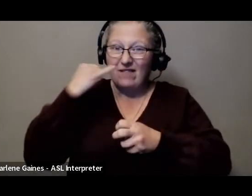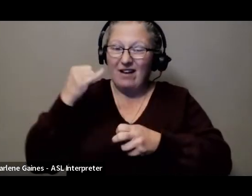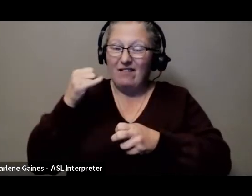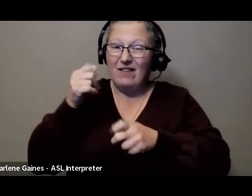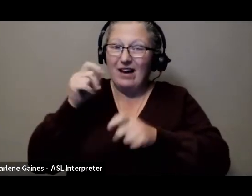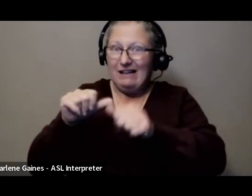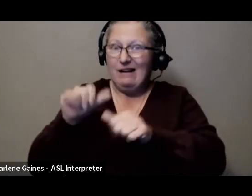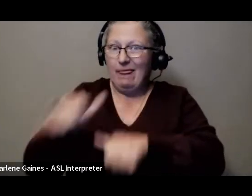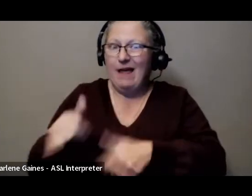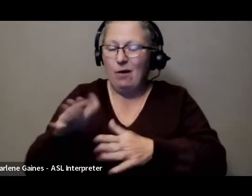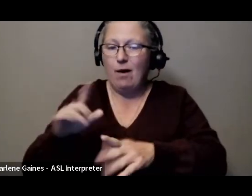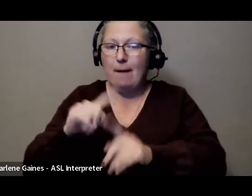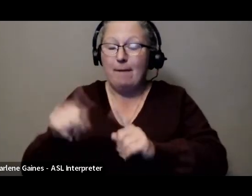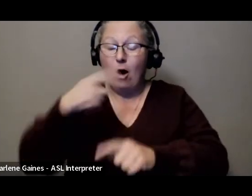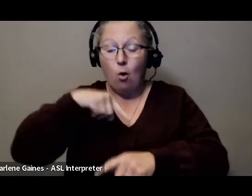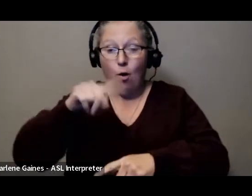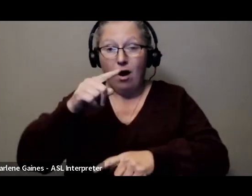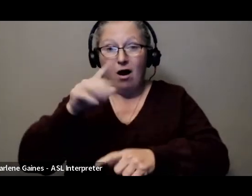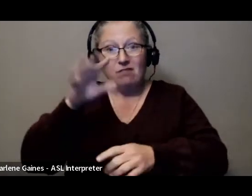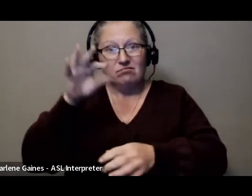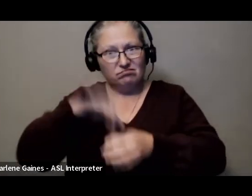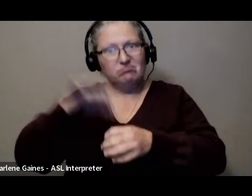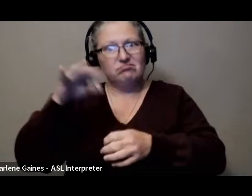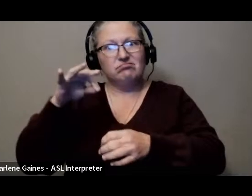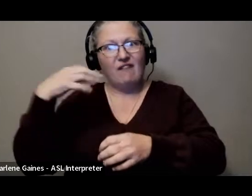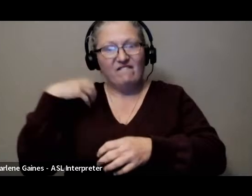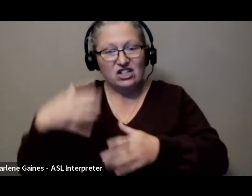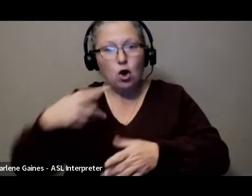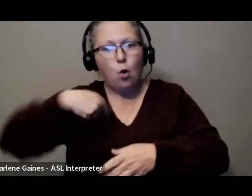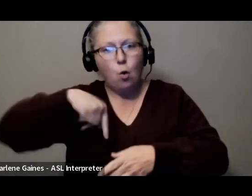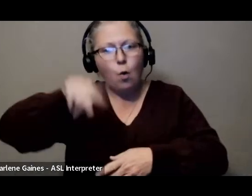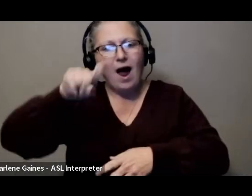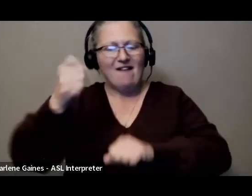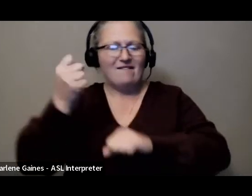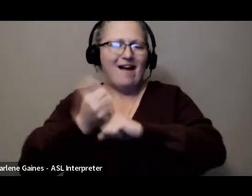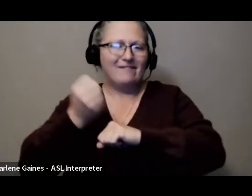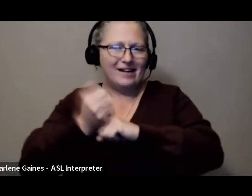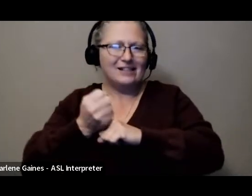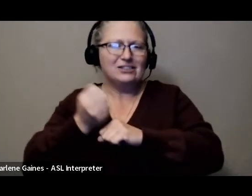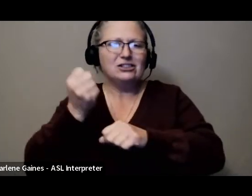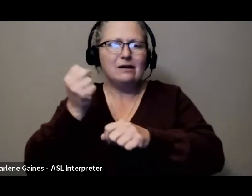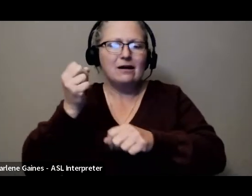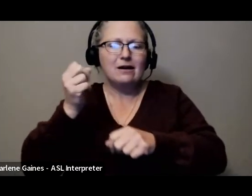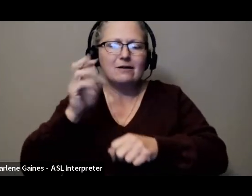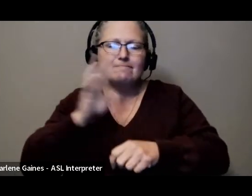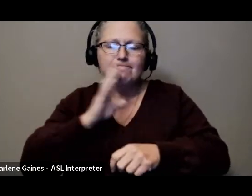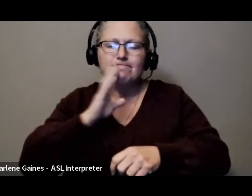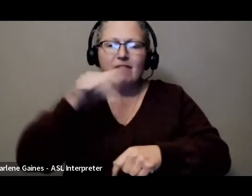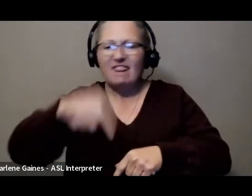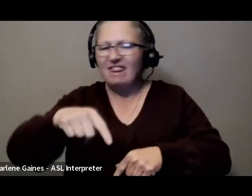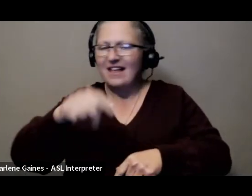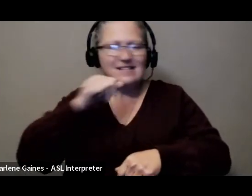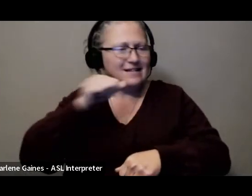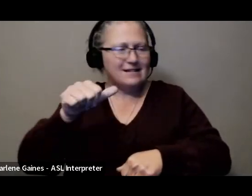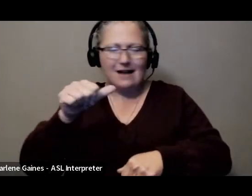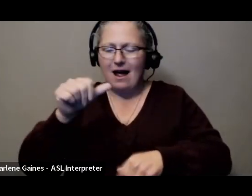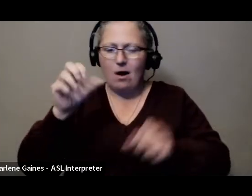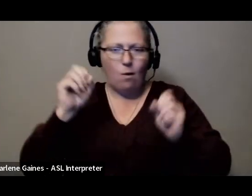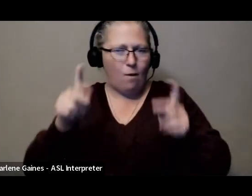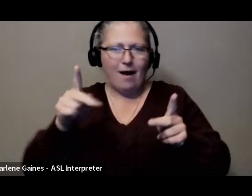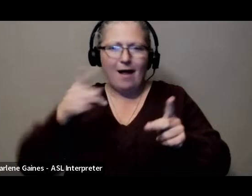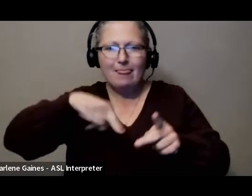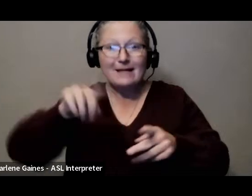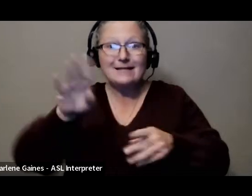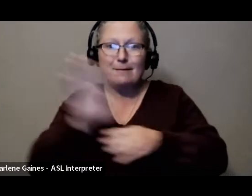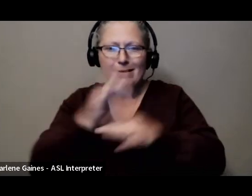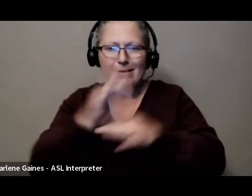think as elected officials, I'm really talking to all of us, we need to do the advocations to be able to say, this is not okay, because this has been business